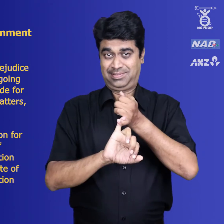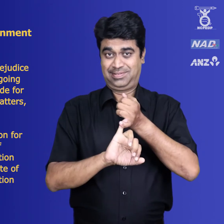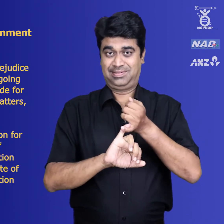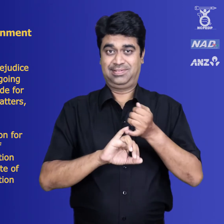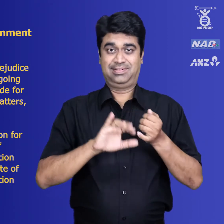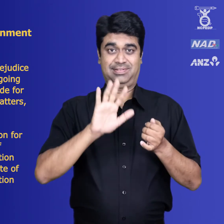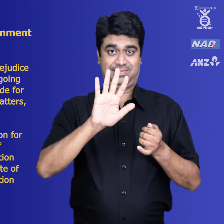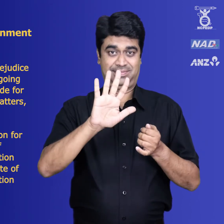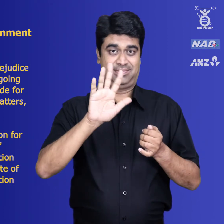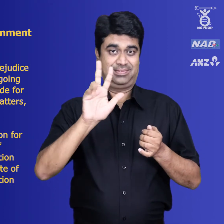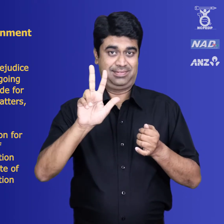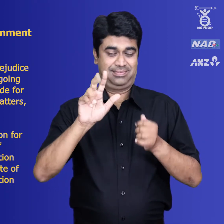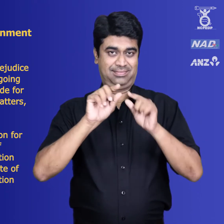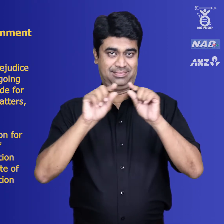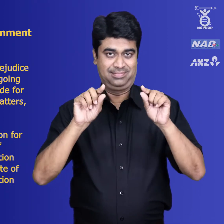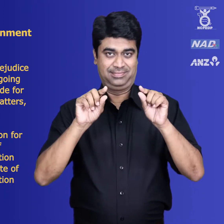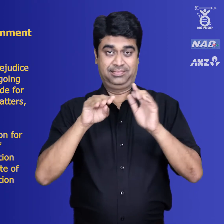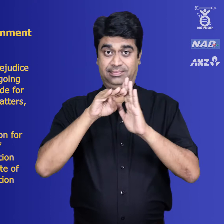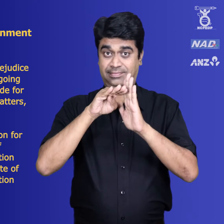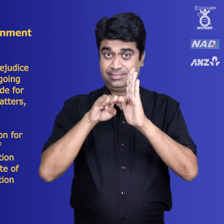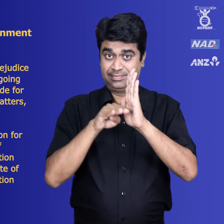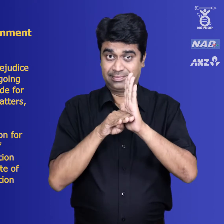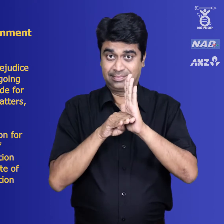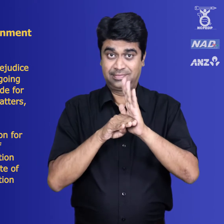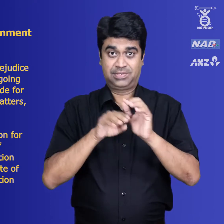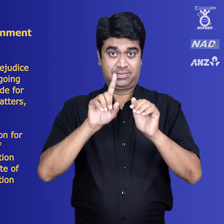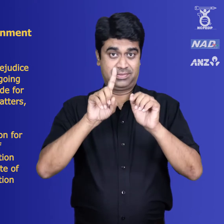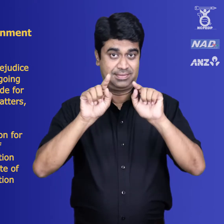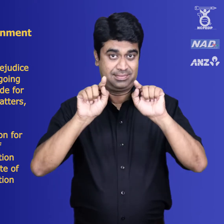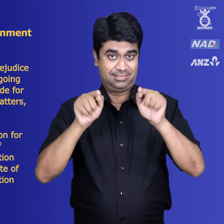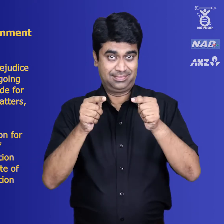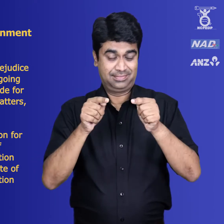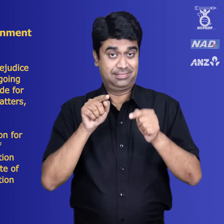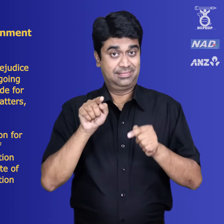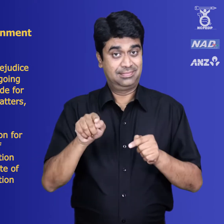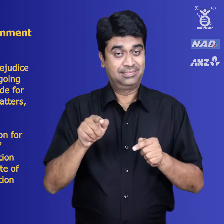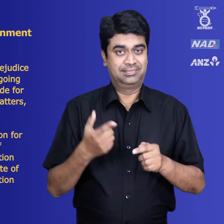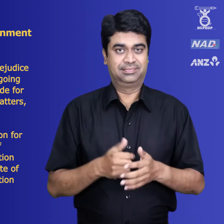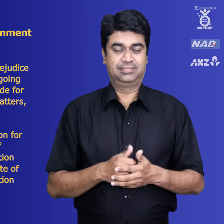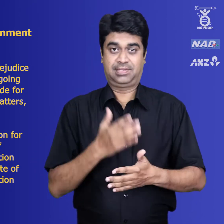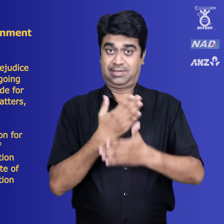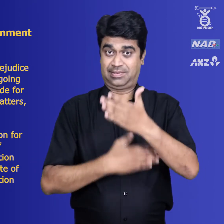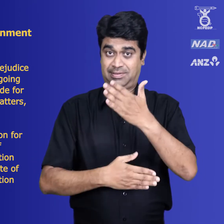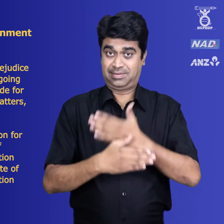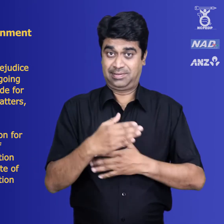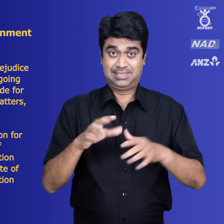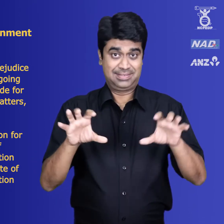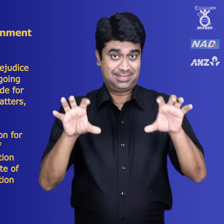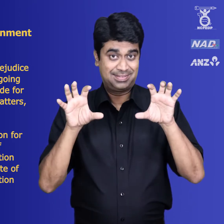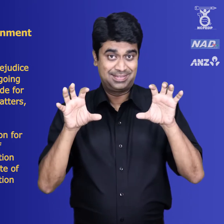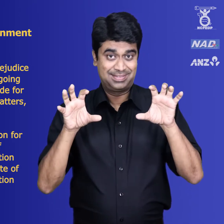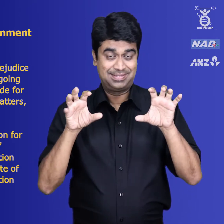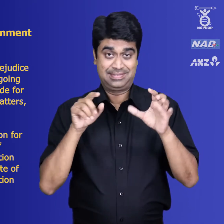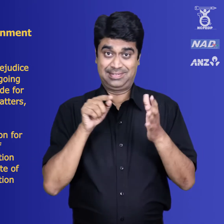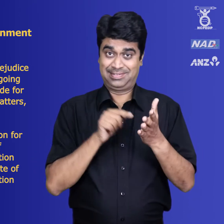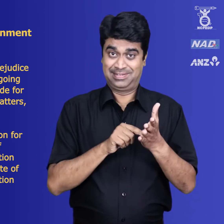The manner of application for issuance of certificate of disability under subsection 1